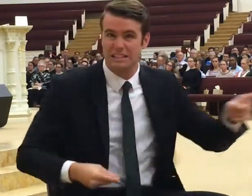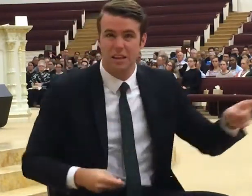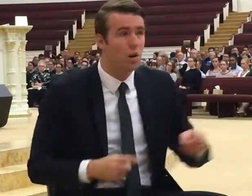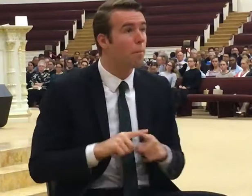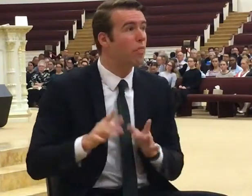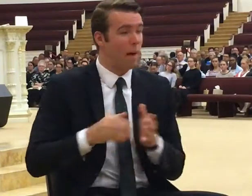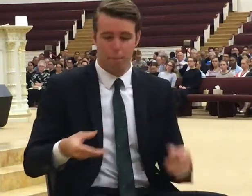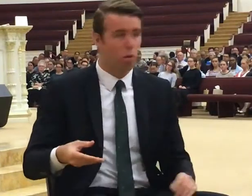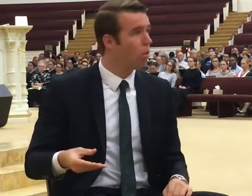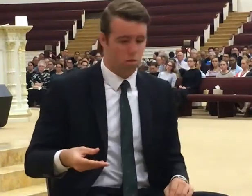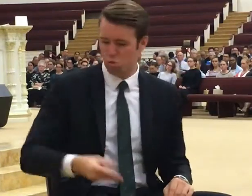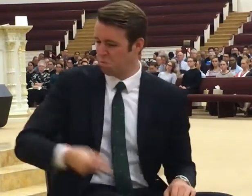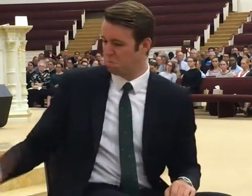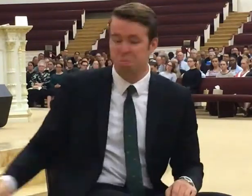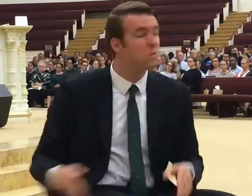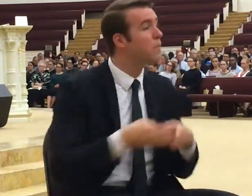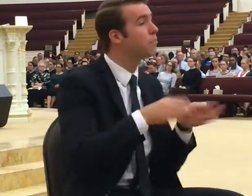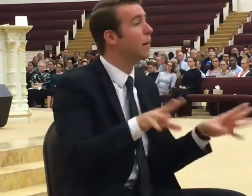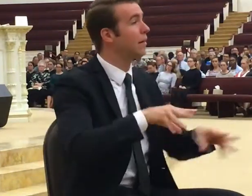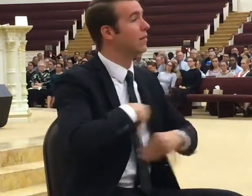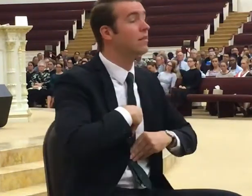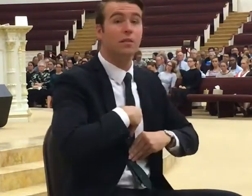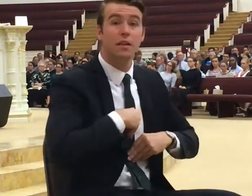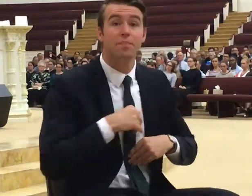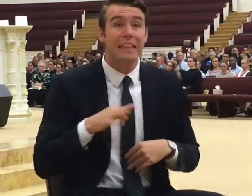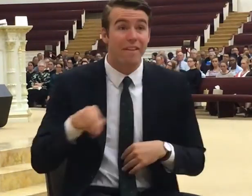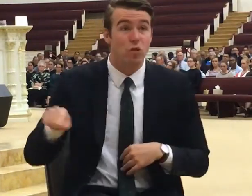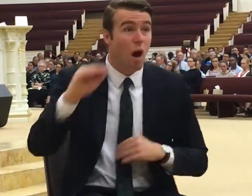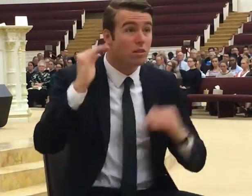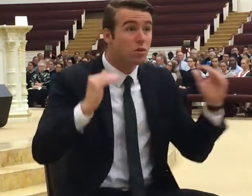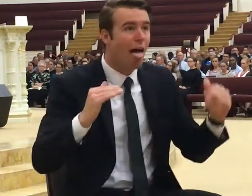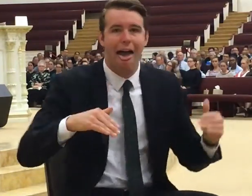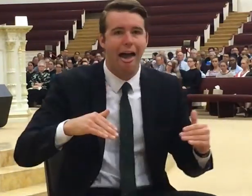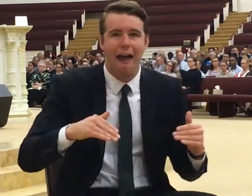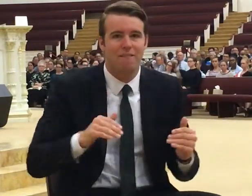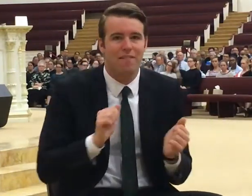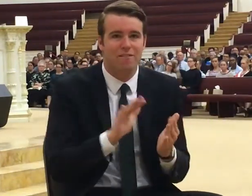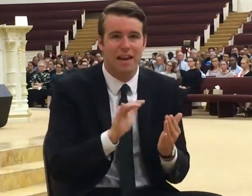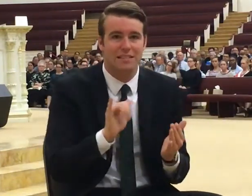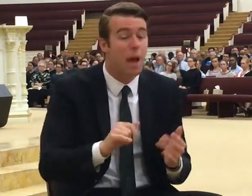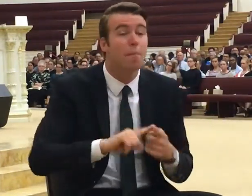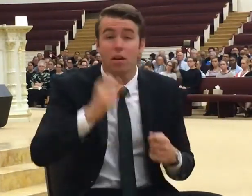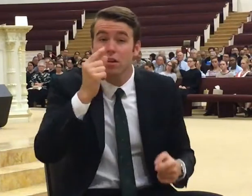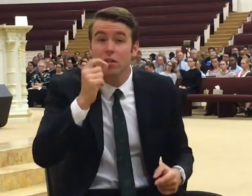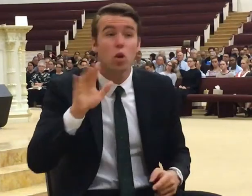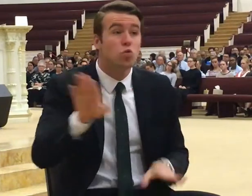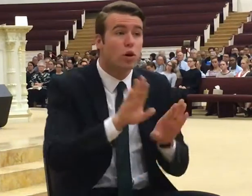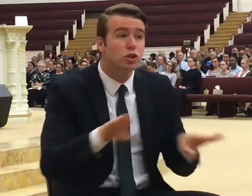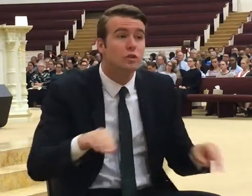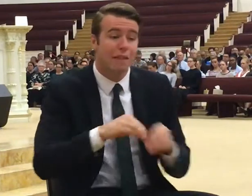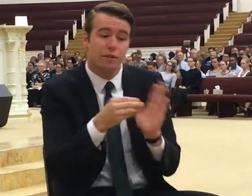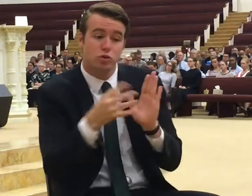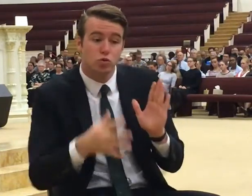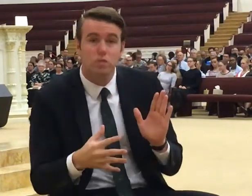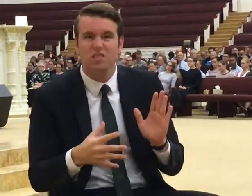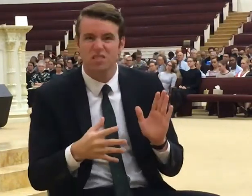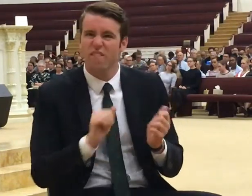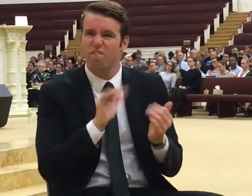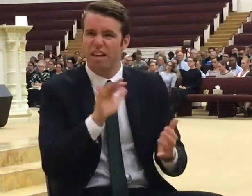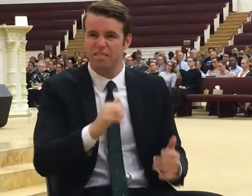If you haven't encountered that, your children are. Your students are, because secular society and education is pushing